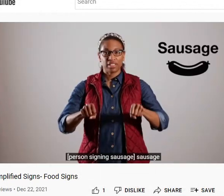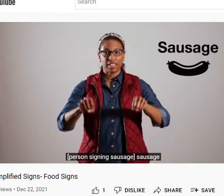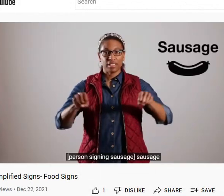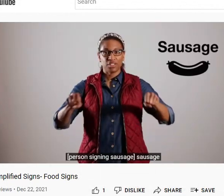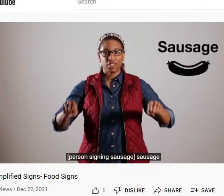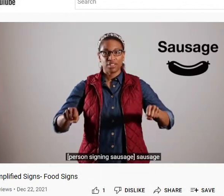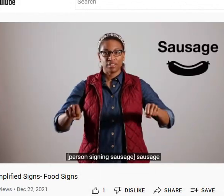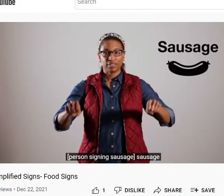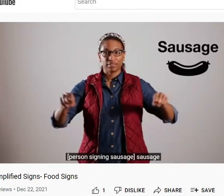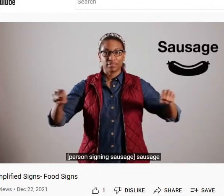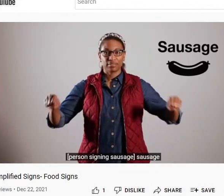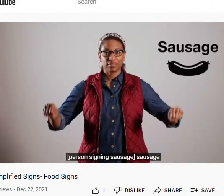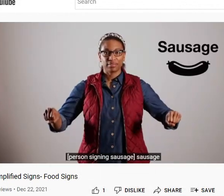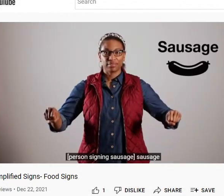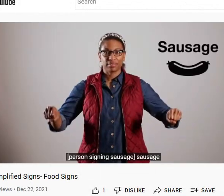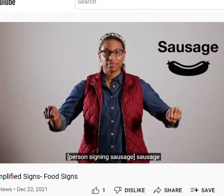Sausage,